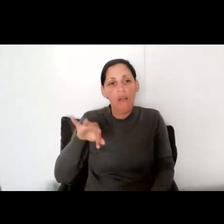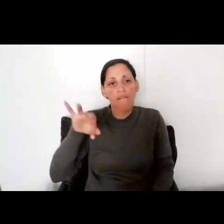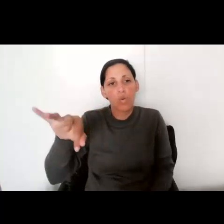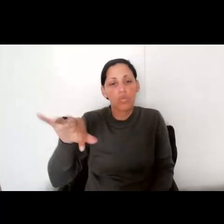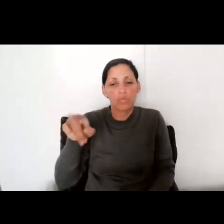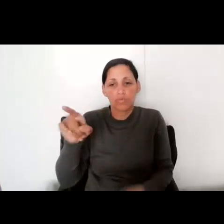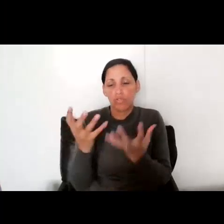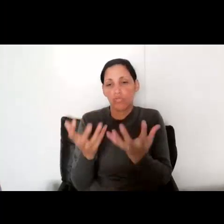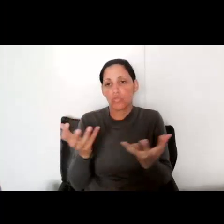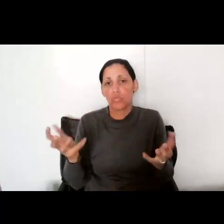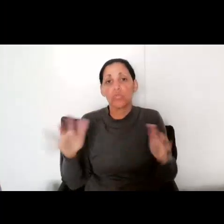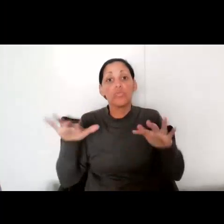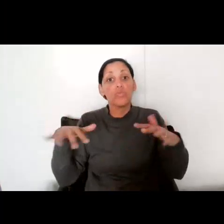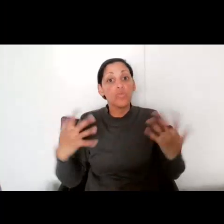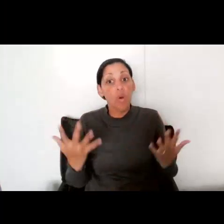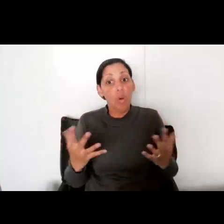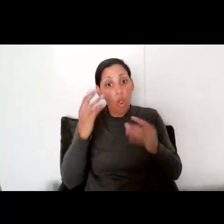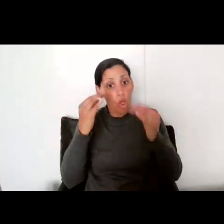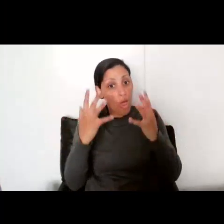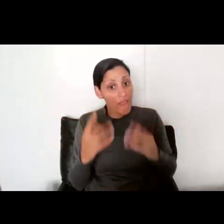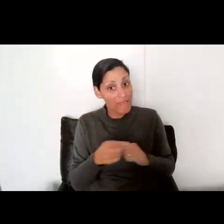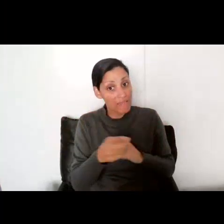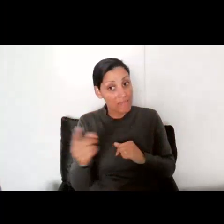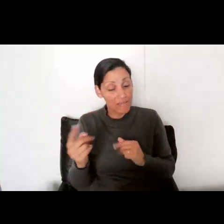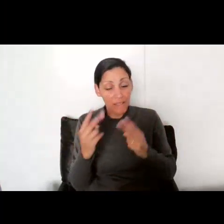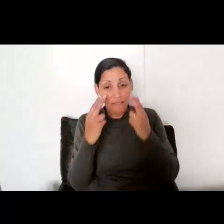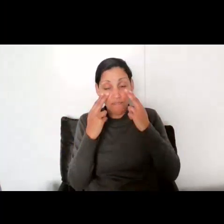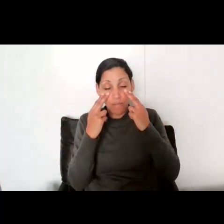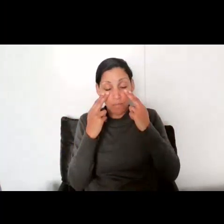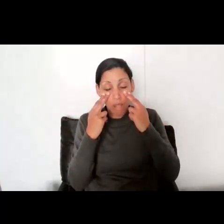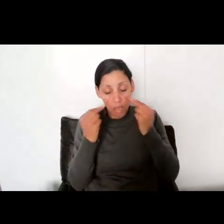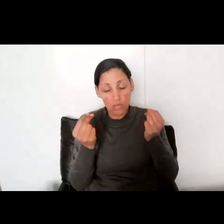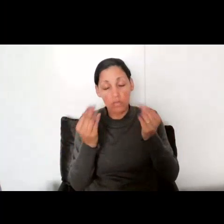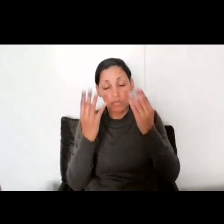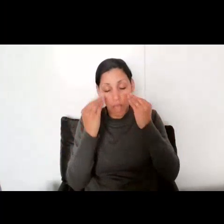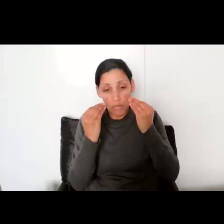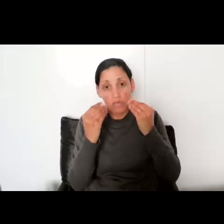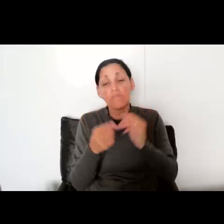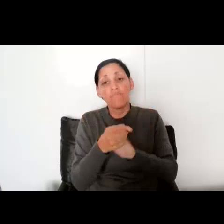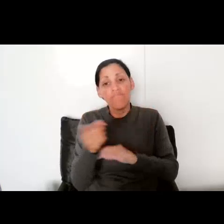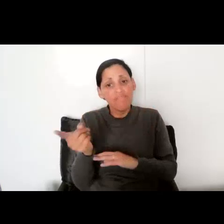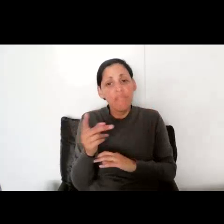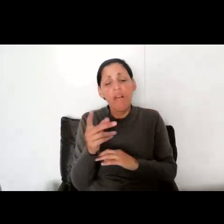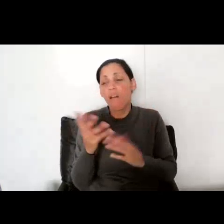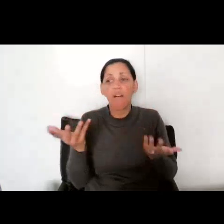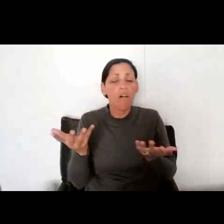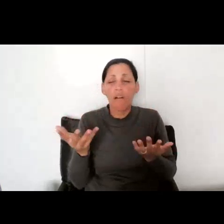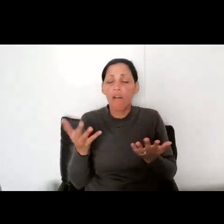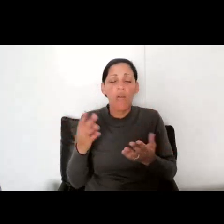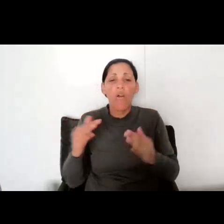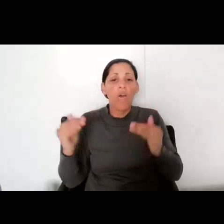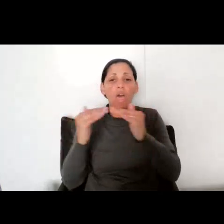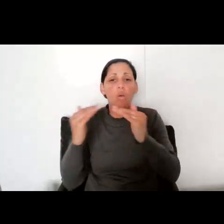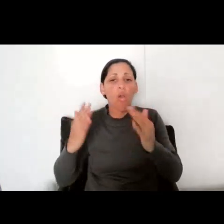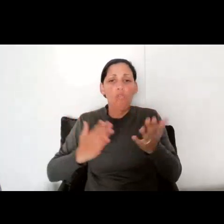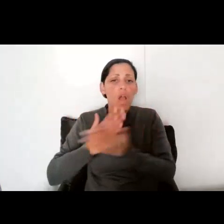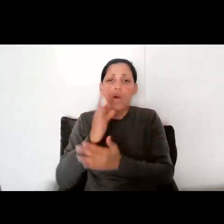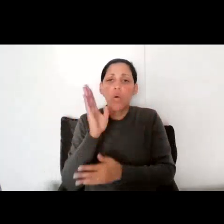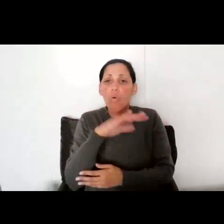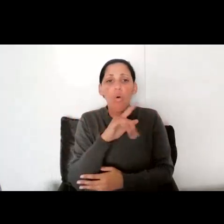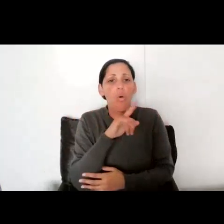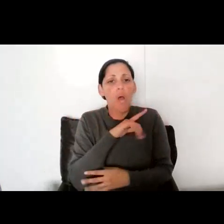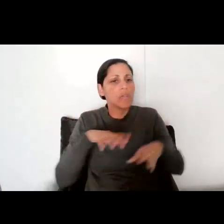visual impairment, it means they are denied equal rights, or maybe the school will not accept them because of not having